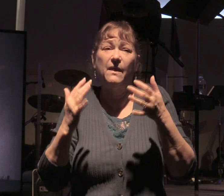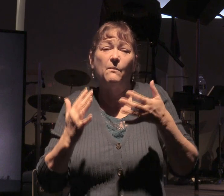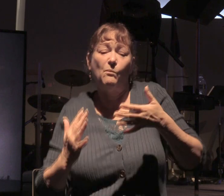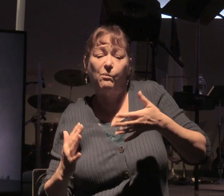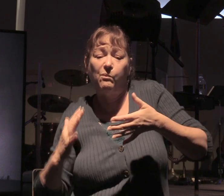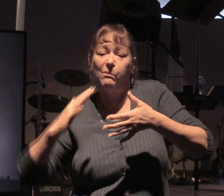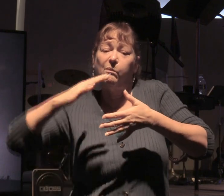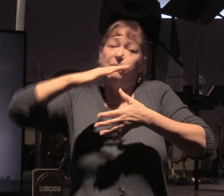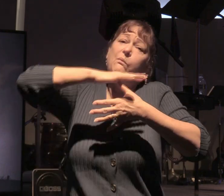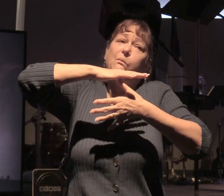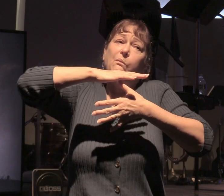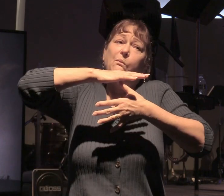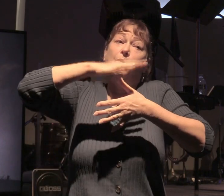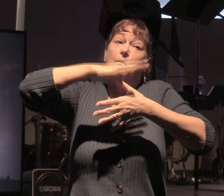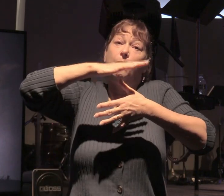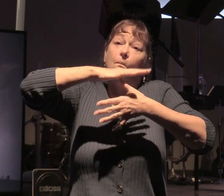priority